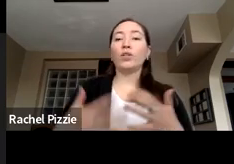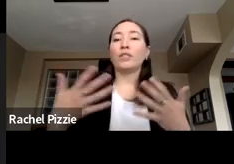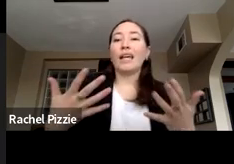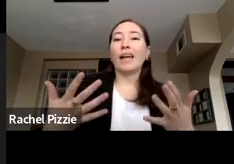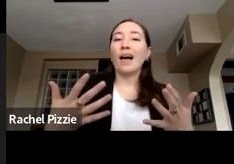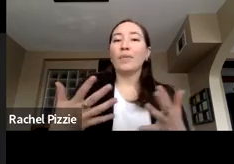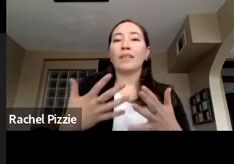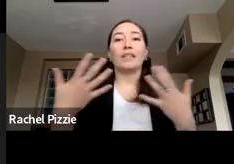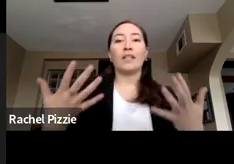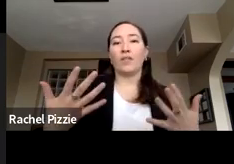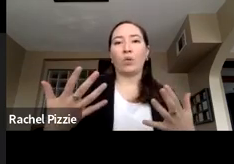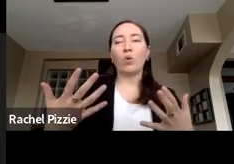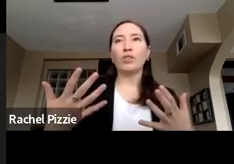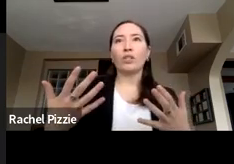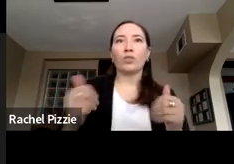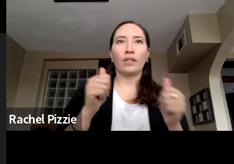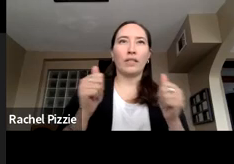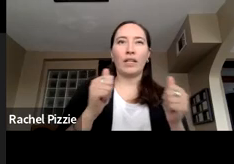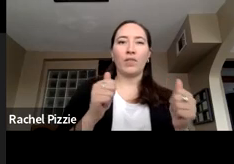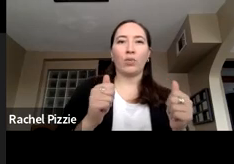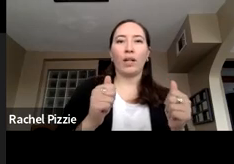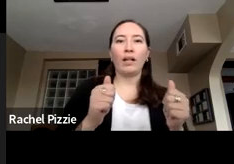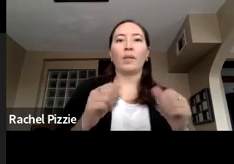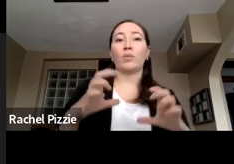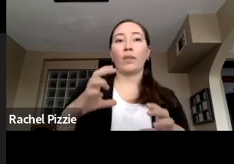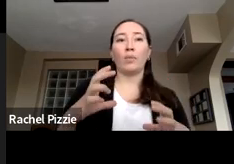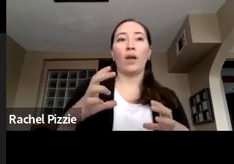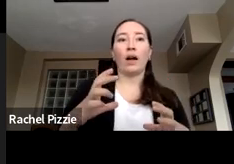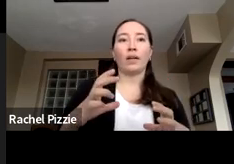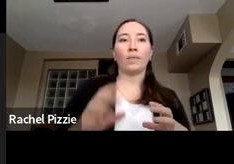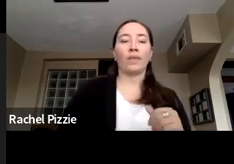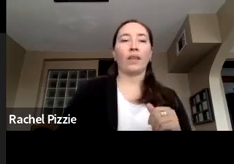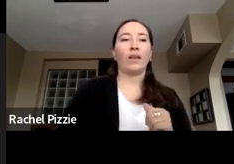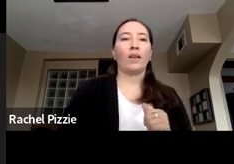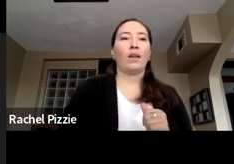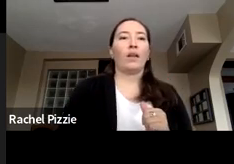So when you're setting up these individual questions or these individual elements within a block,